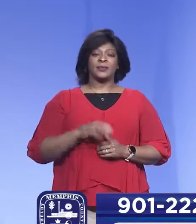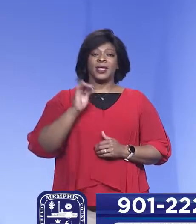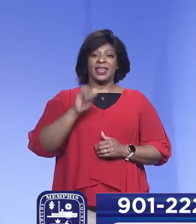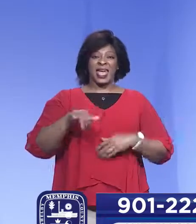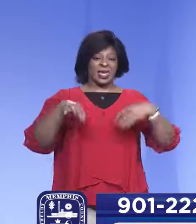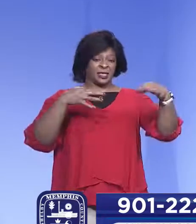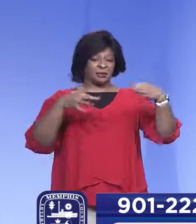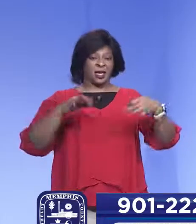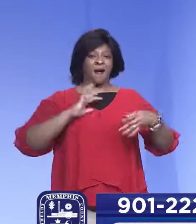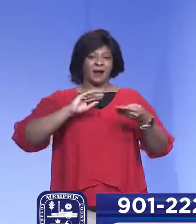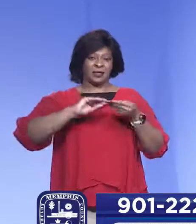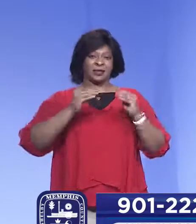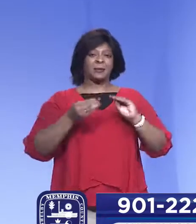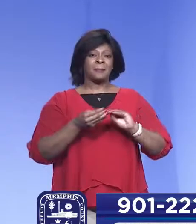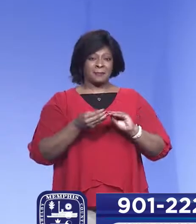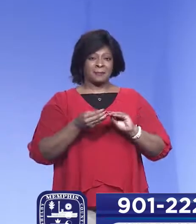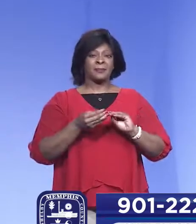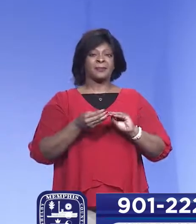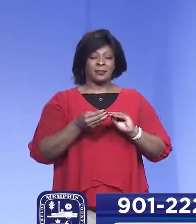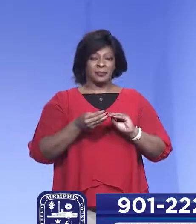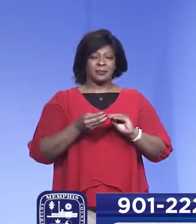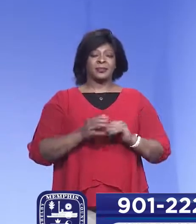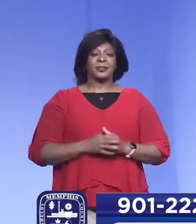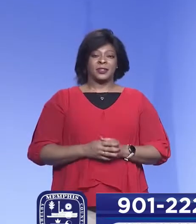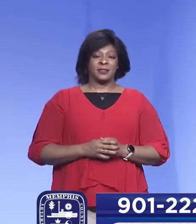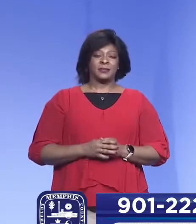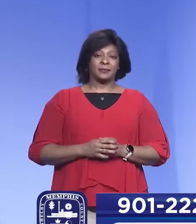explain the odd numbers, in my opinion.